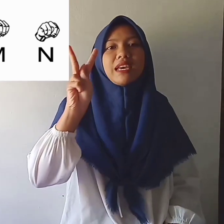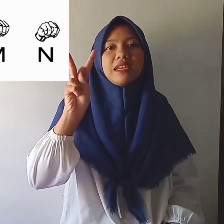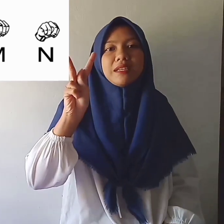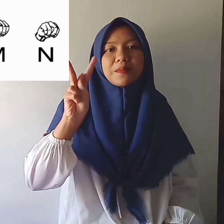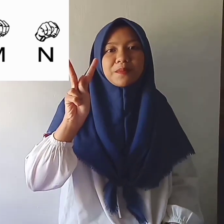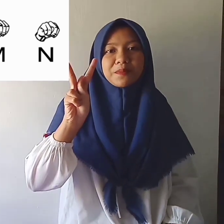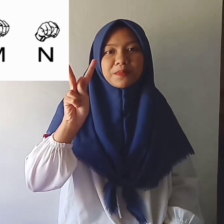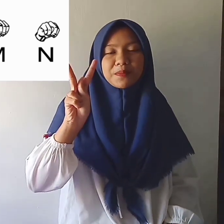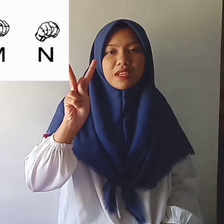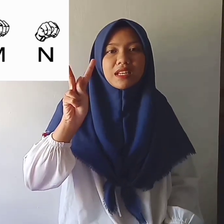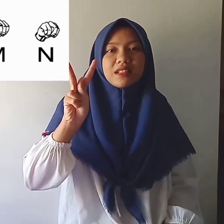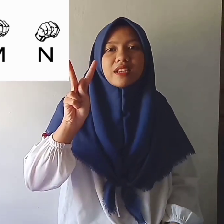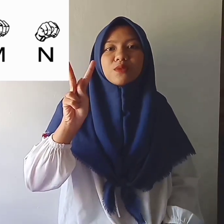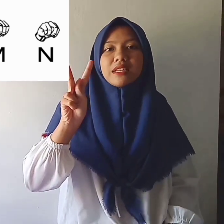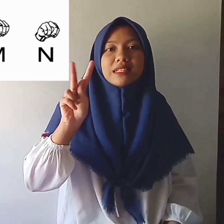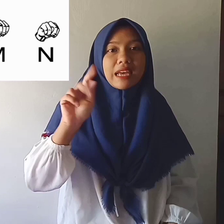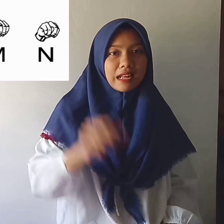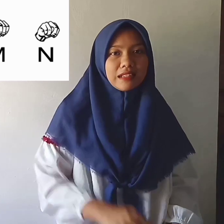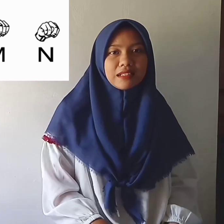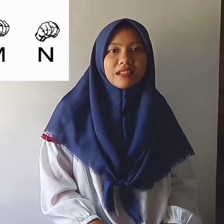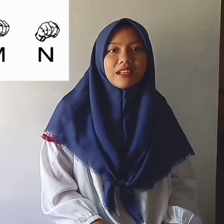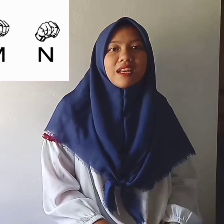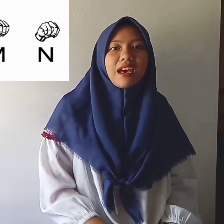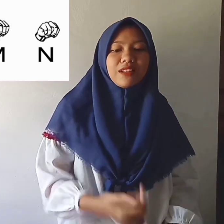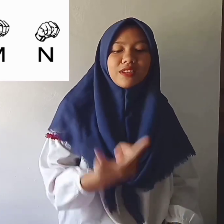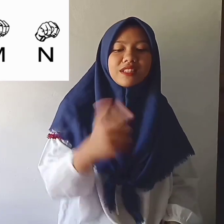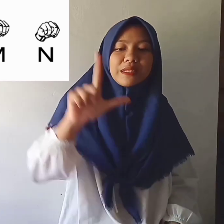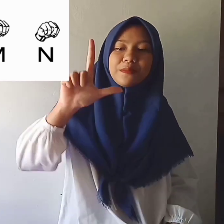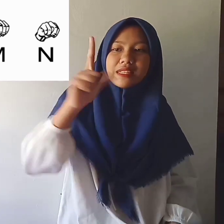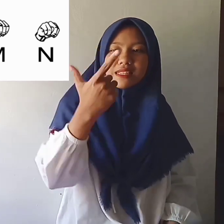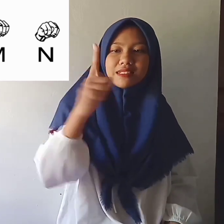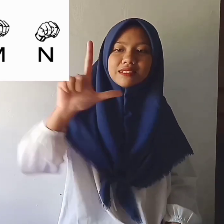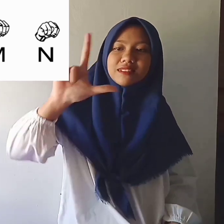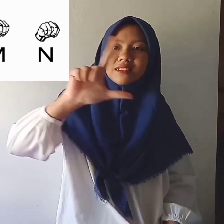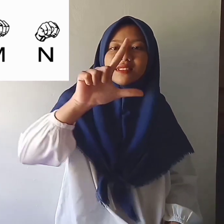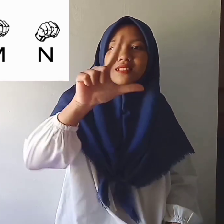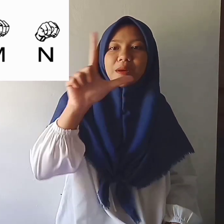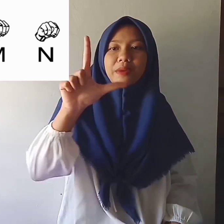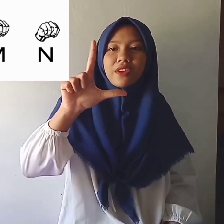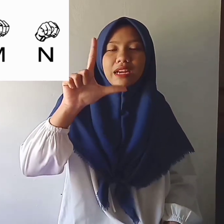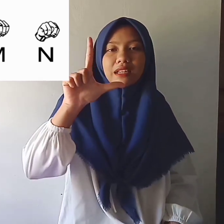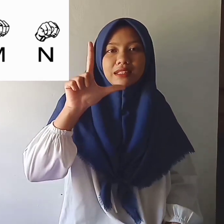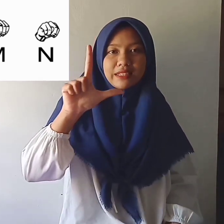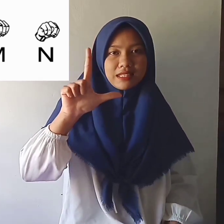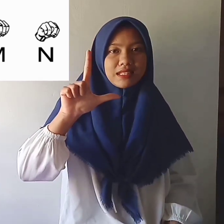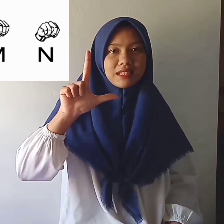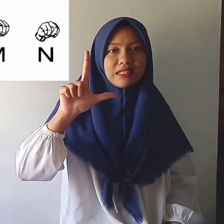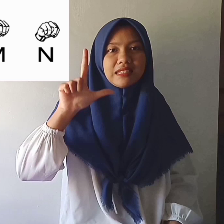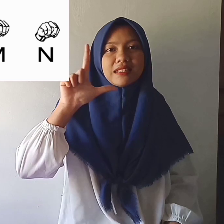K. The next one is L. L, you just simply make your hand like this. It stands